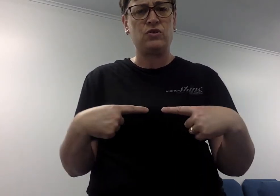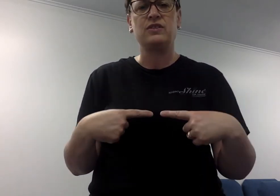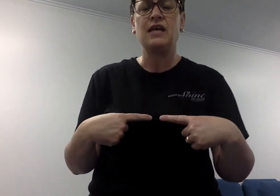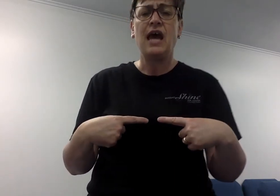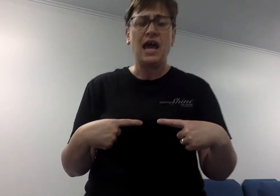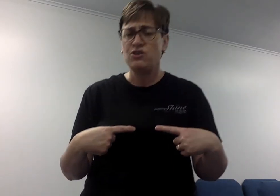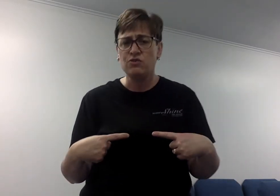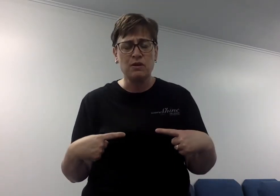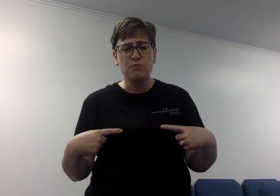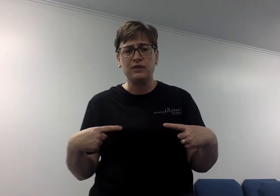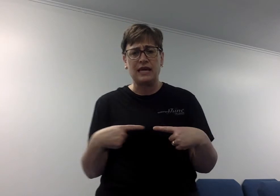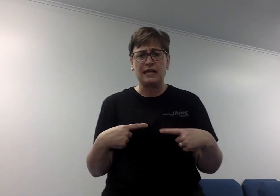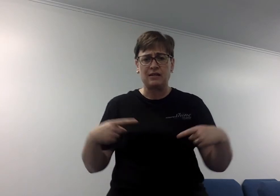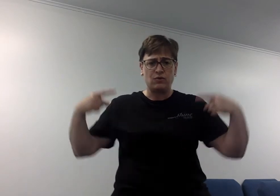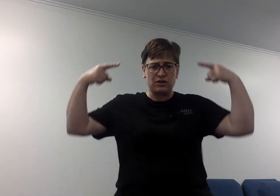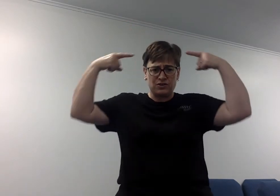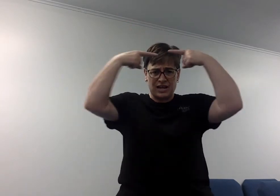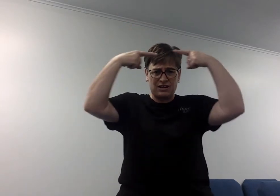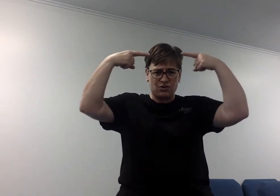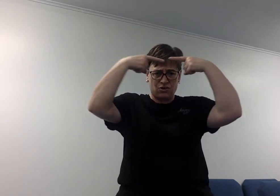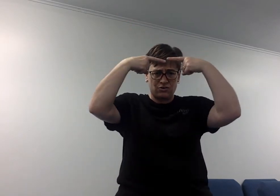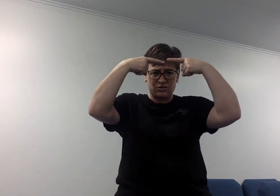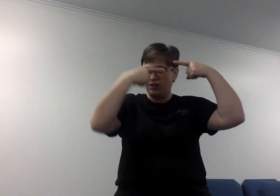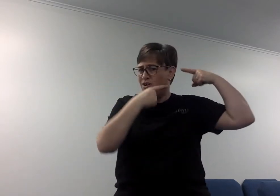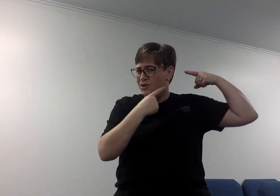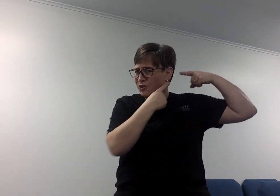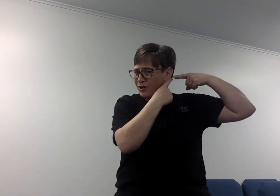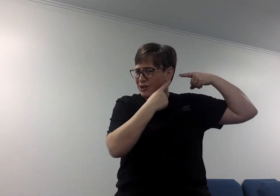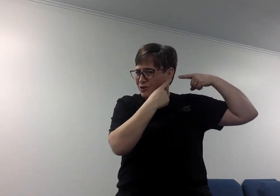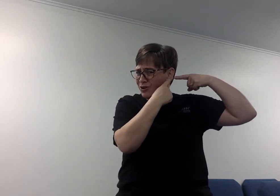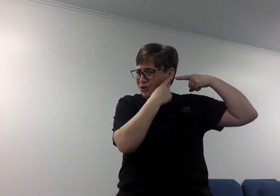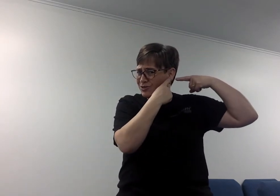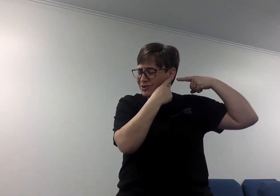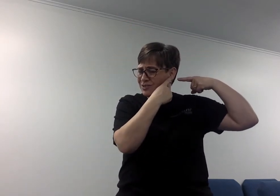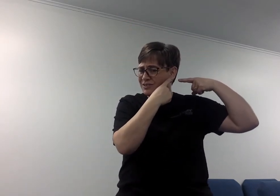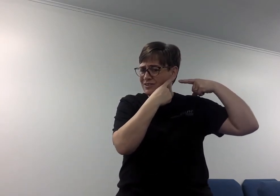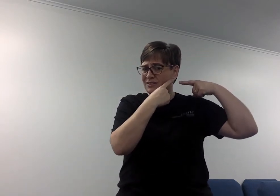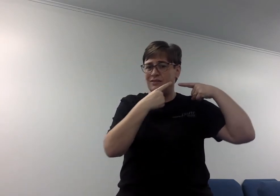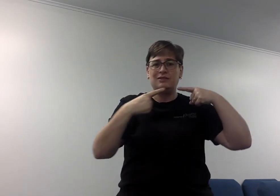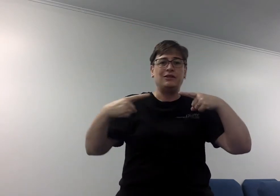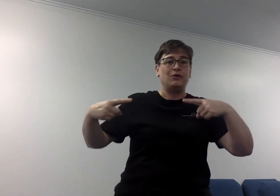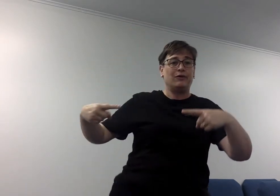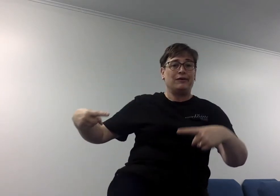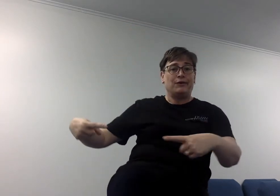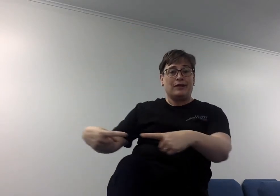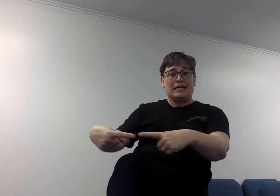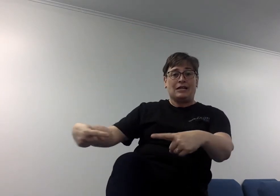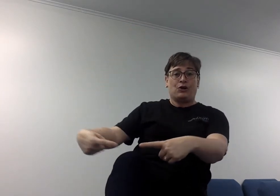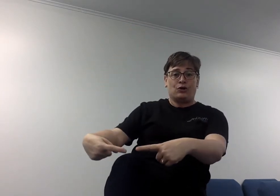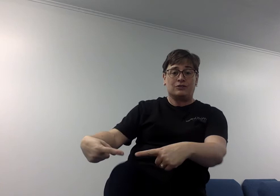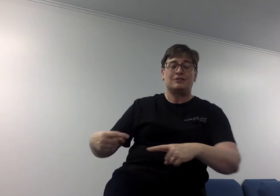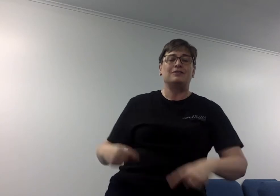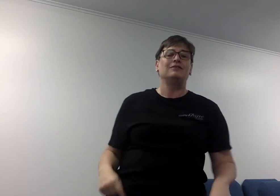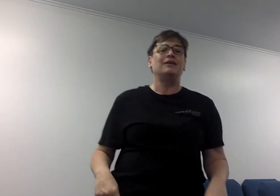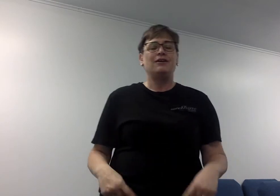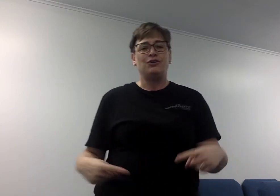hurts. And you can put that anywhere. Your head hurts. Your ear hurts. Your knee hurts. Your